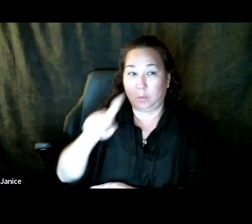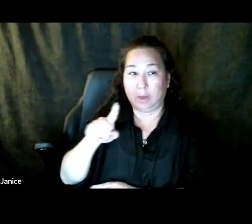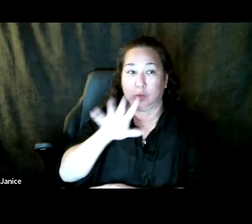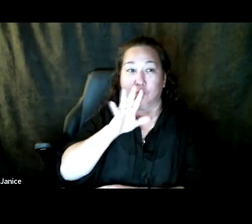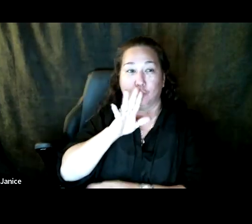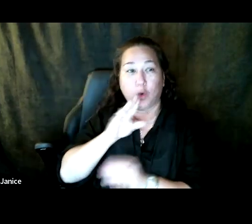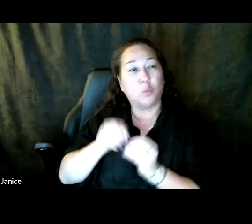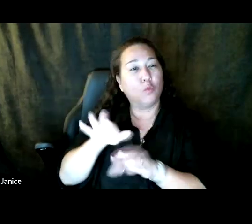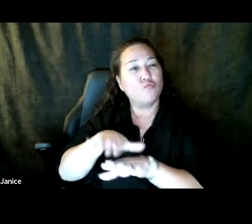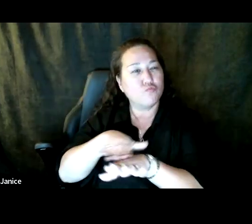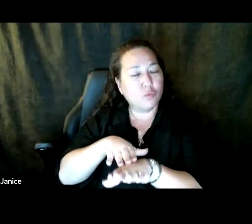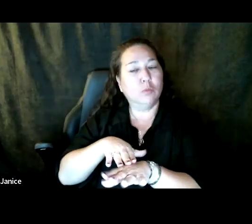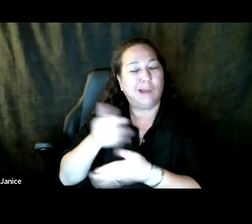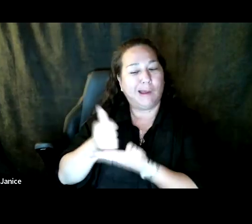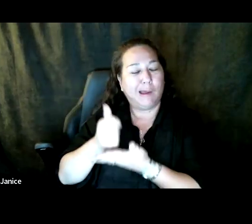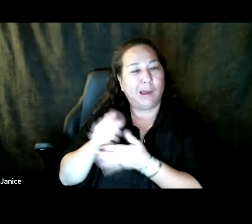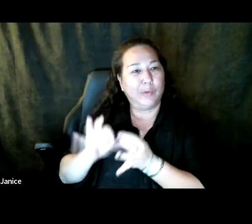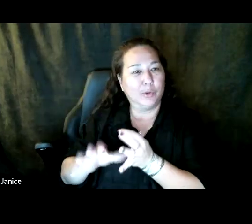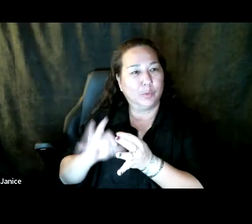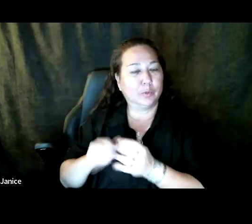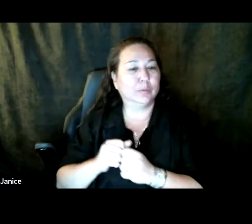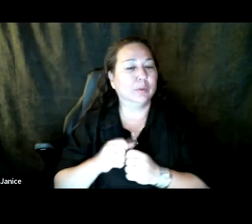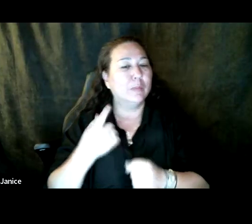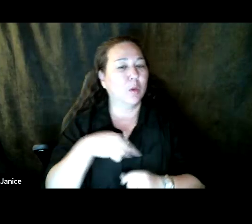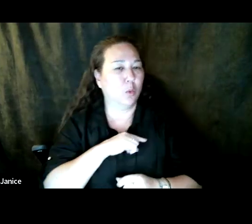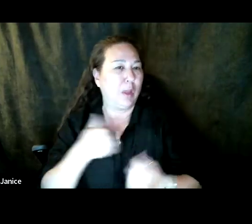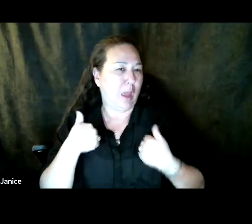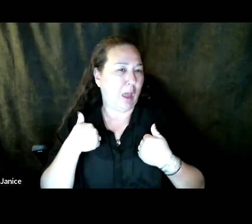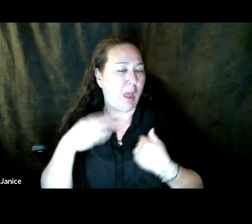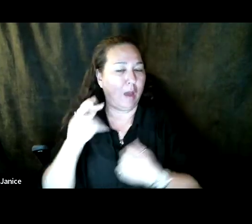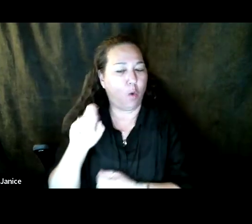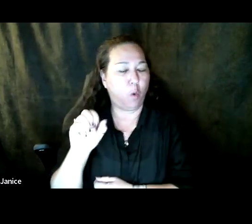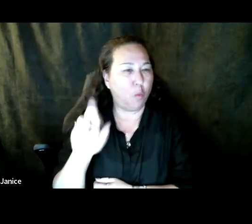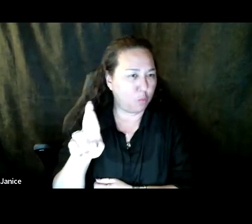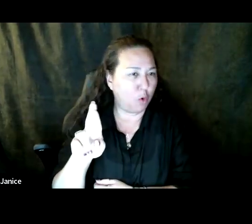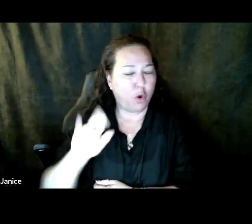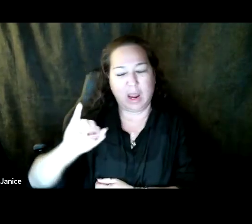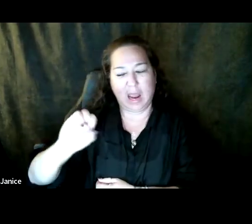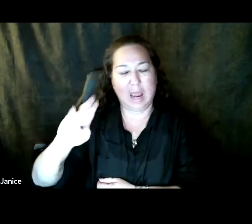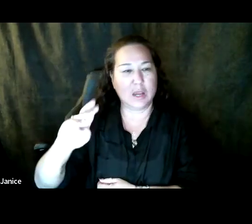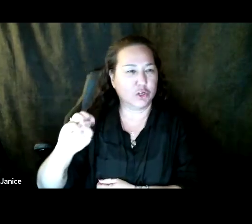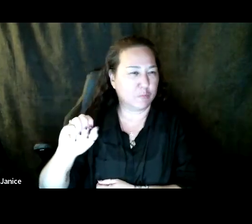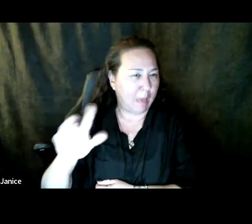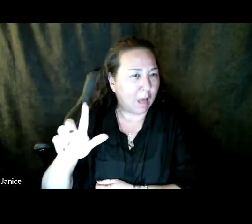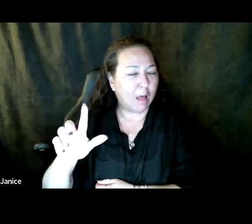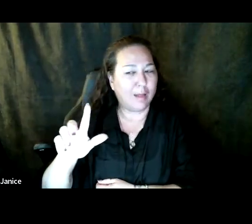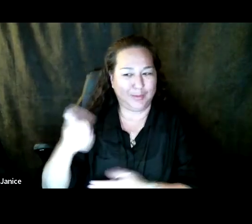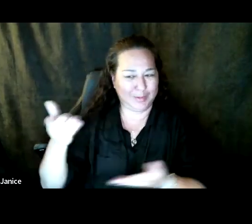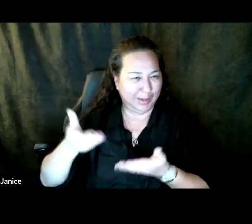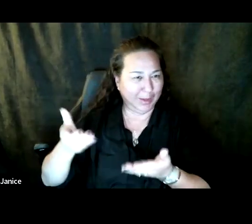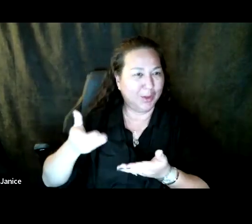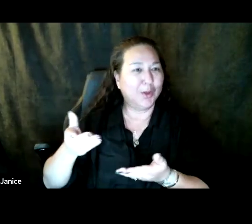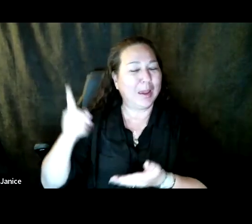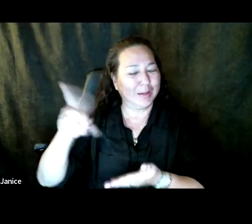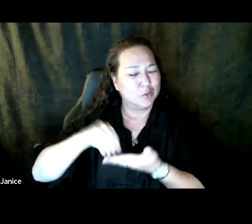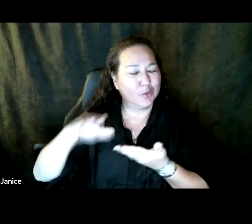to the school committee, Omer Ishmael. Omer is a senior at the John D. O'Brien School of Math and